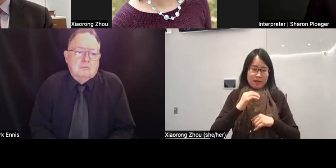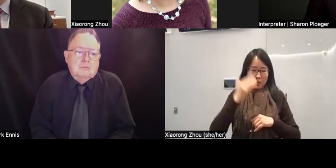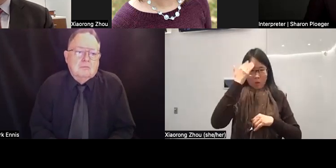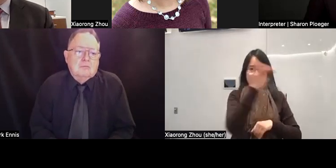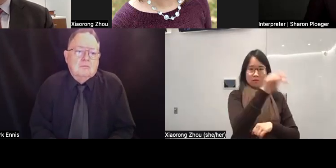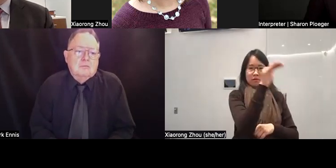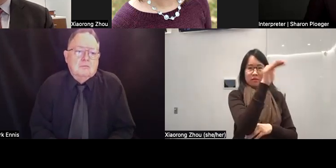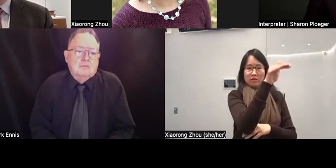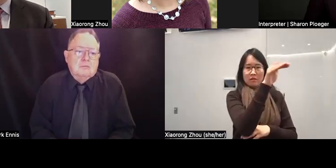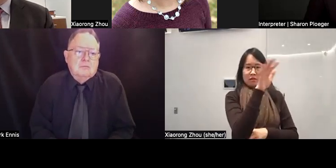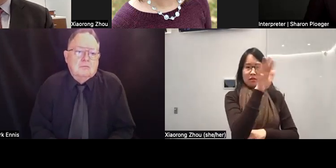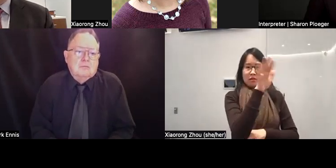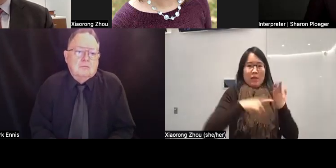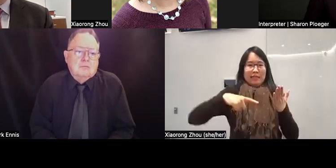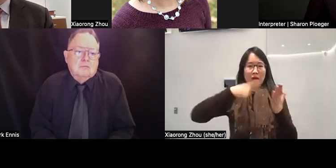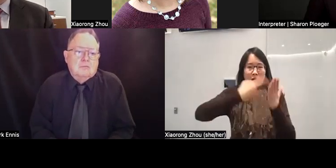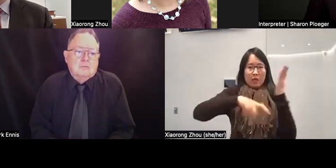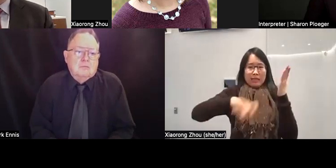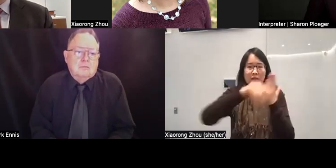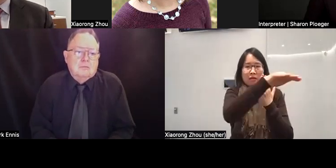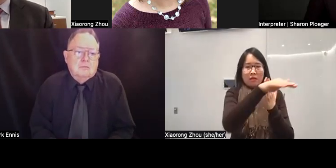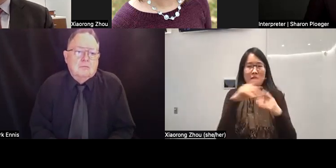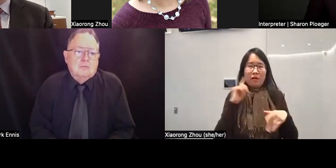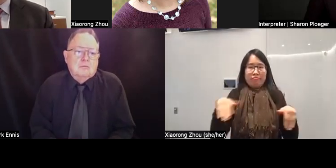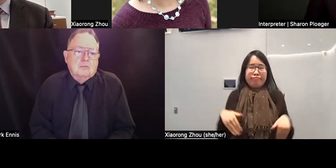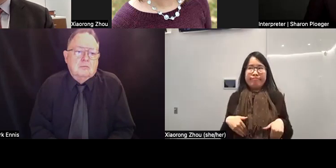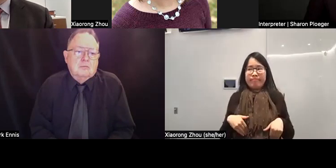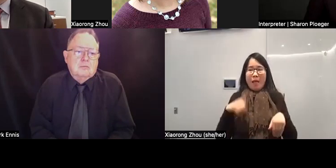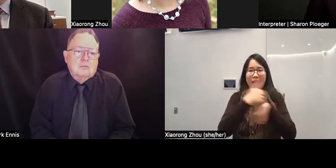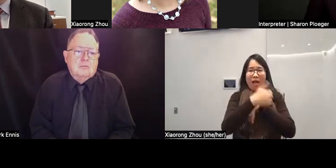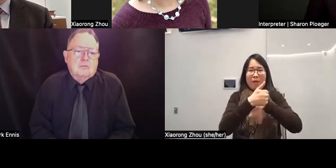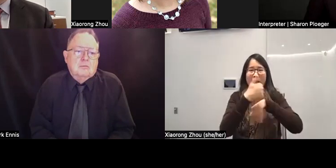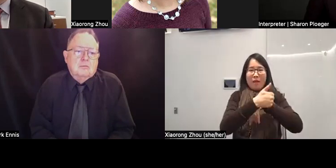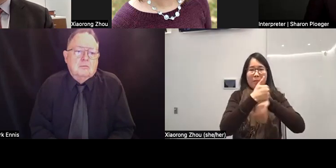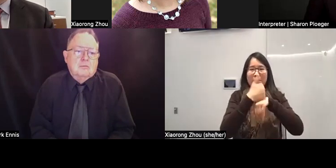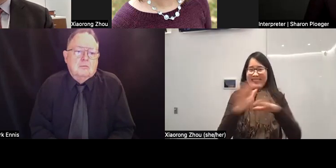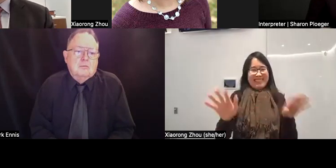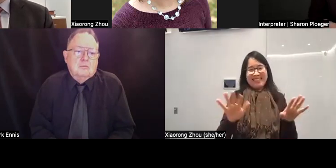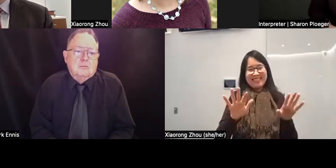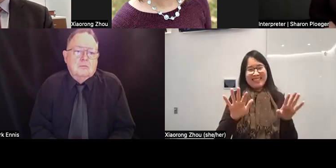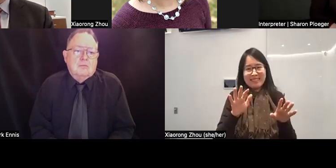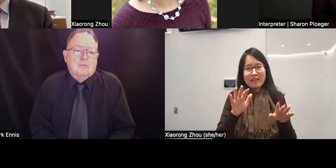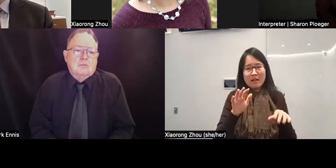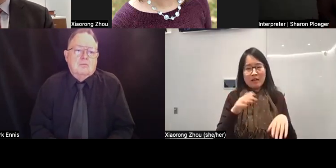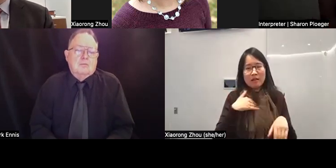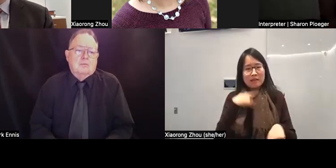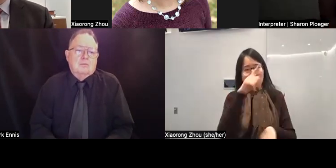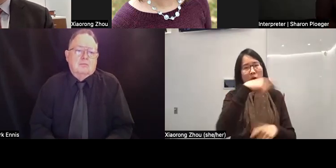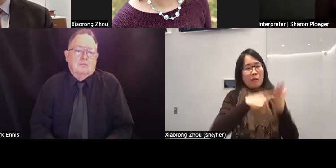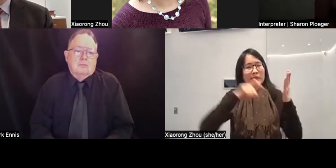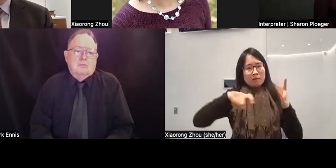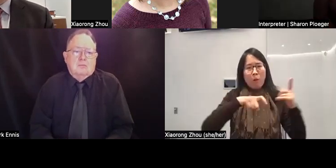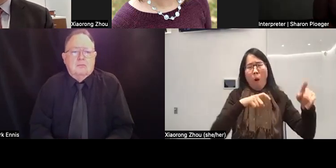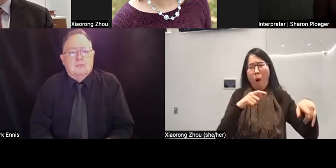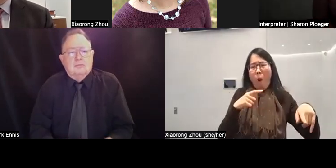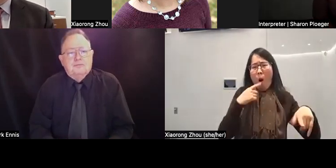Exposure to for deaf people to work with one another and figure out what they need. Don't